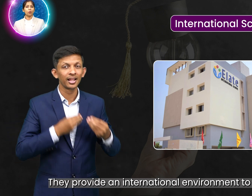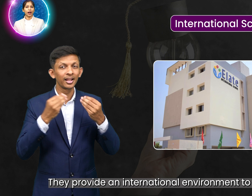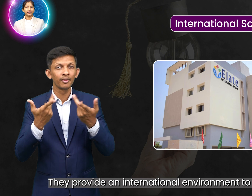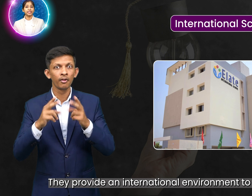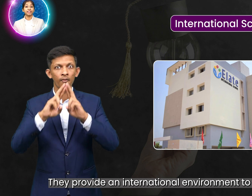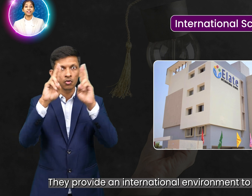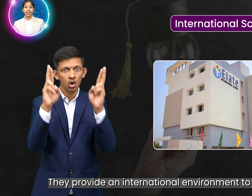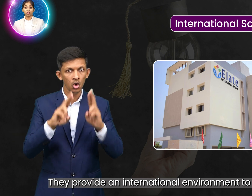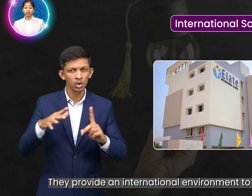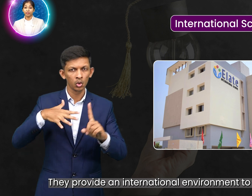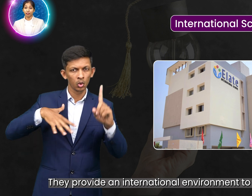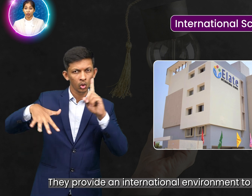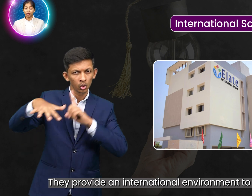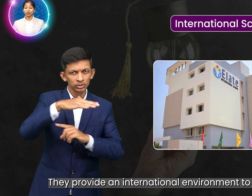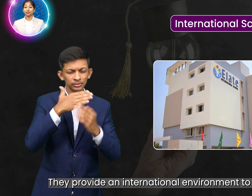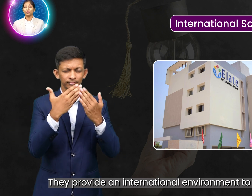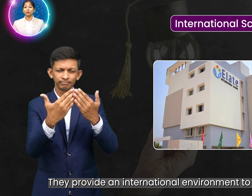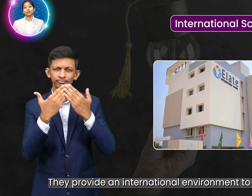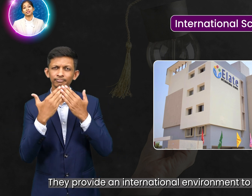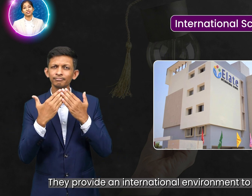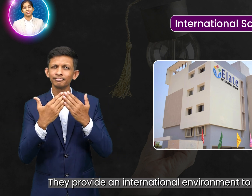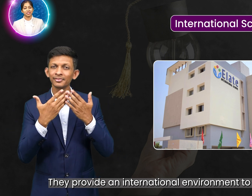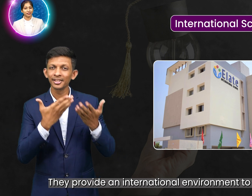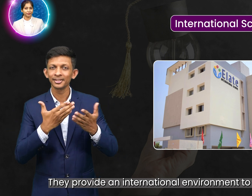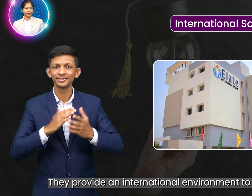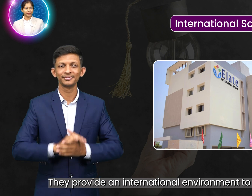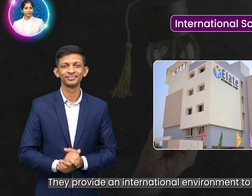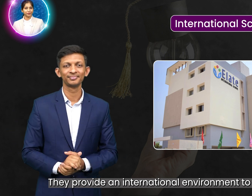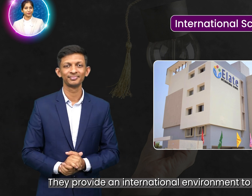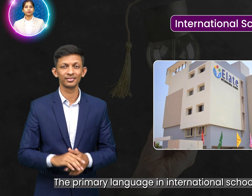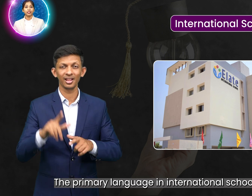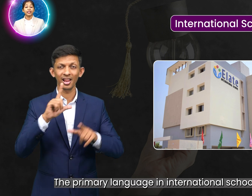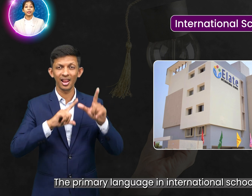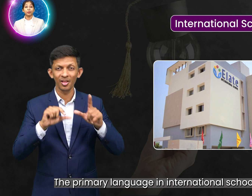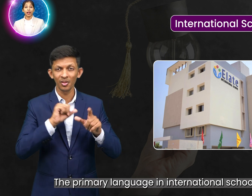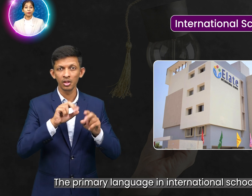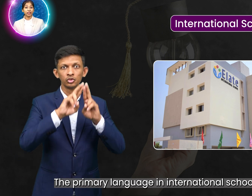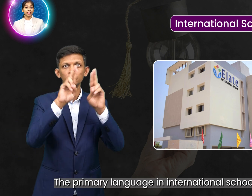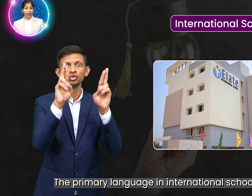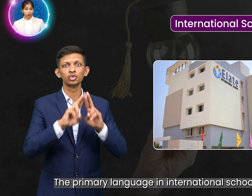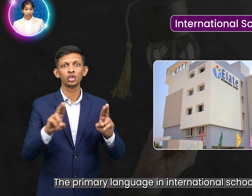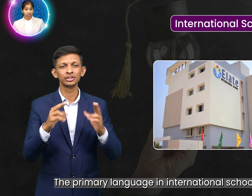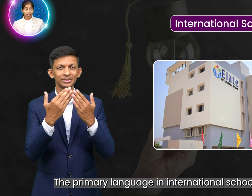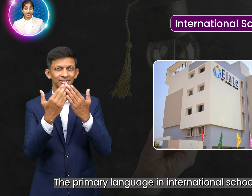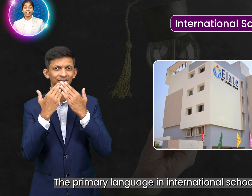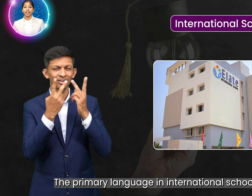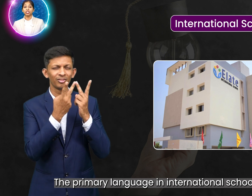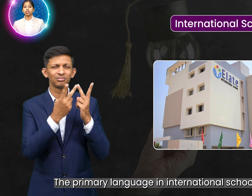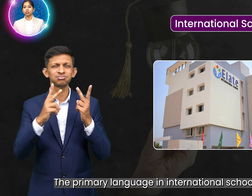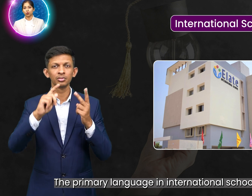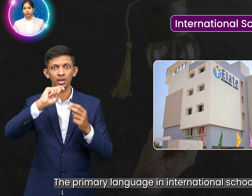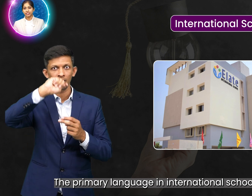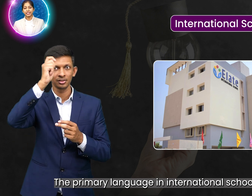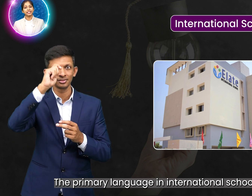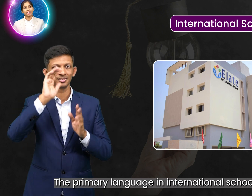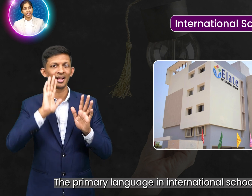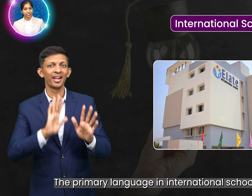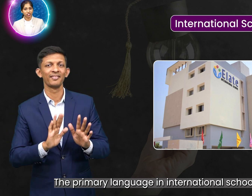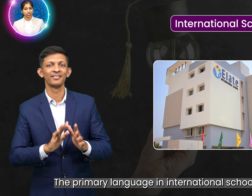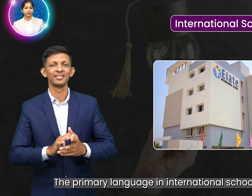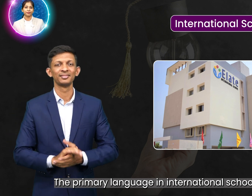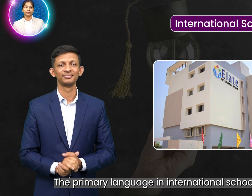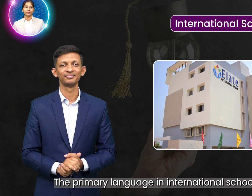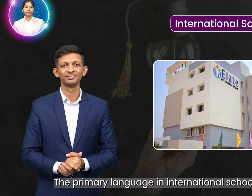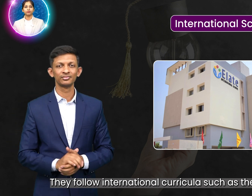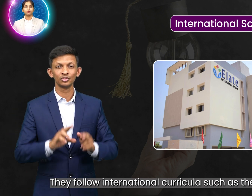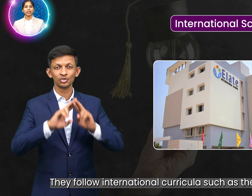They provide an international environment to the students. The primary language in international schools is